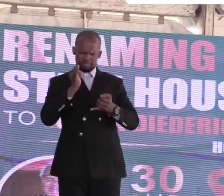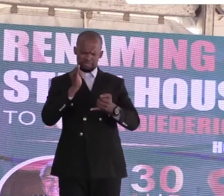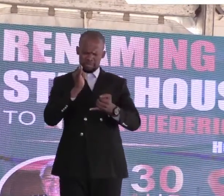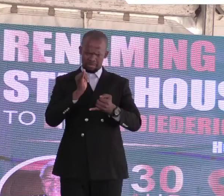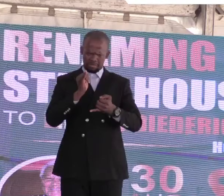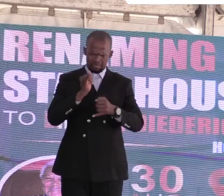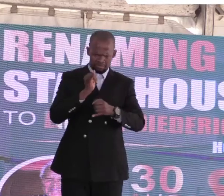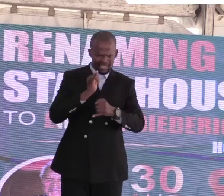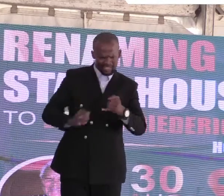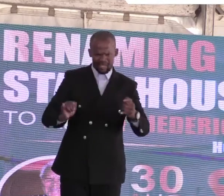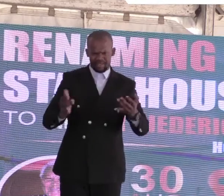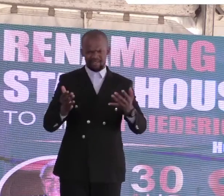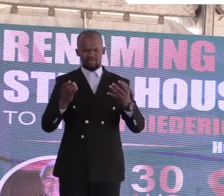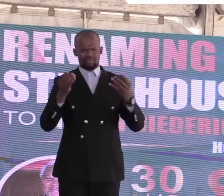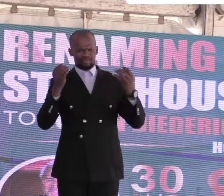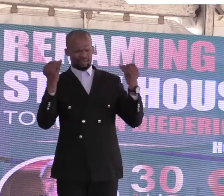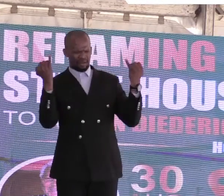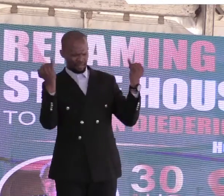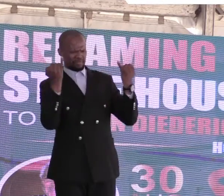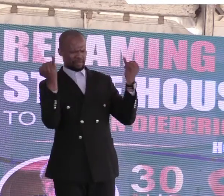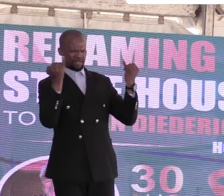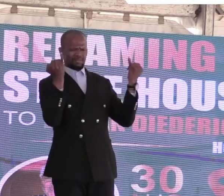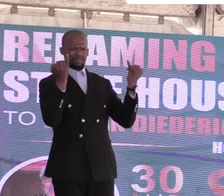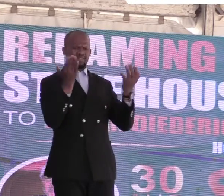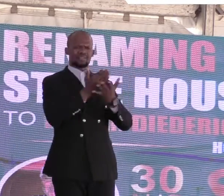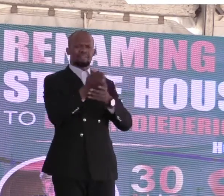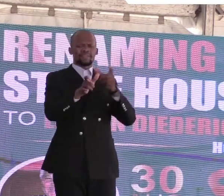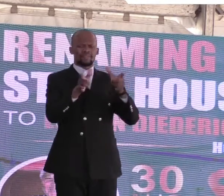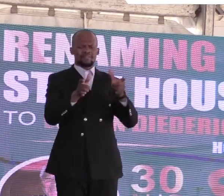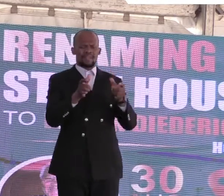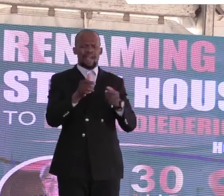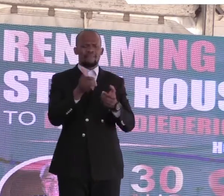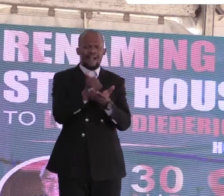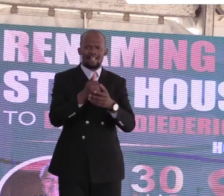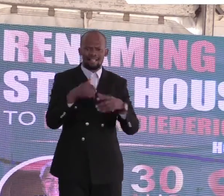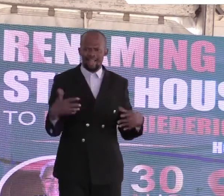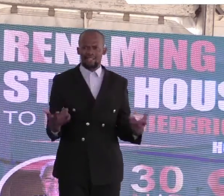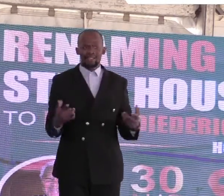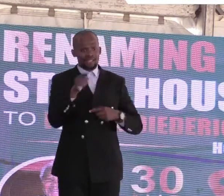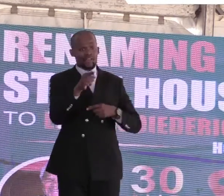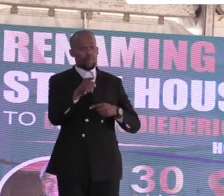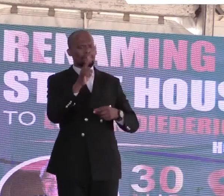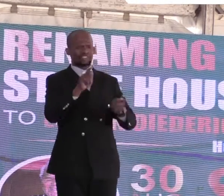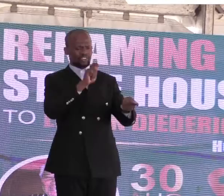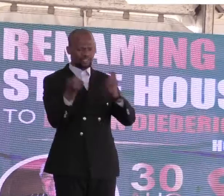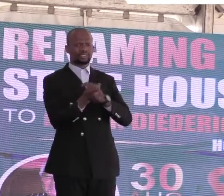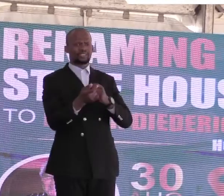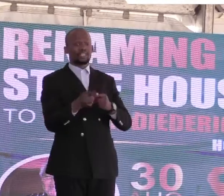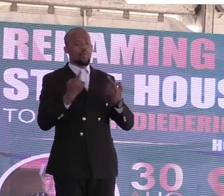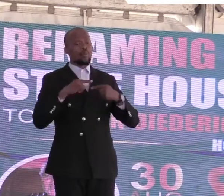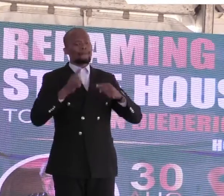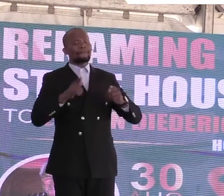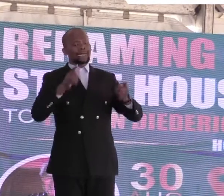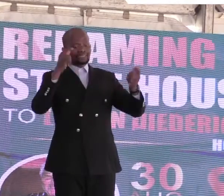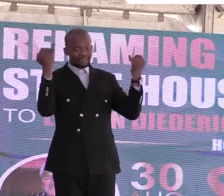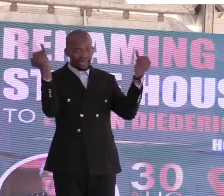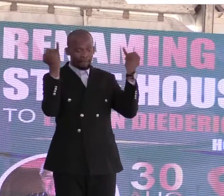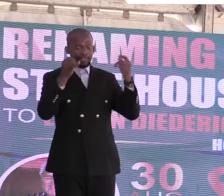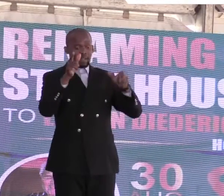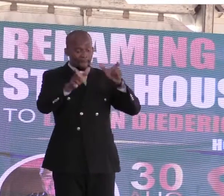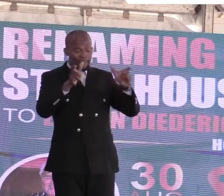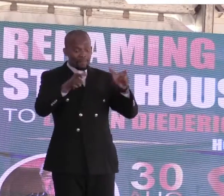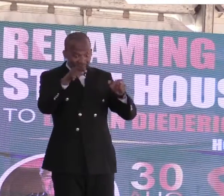and heroines when they are no longer living. That must change. People should get